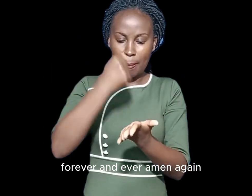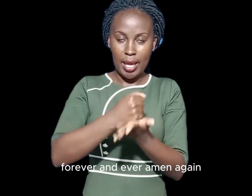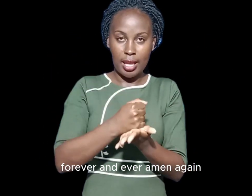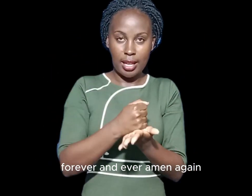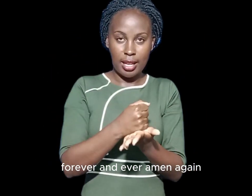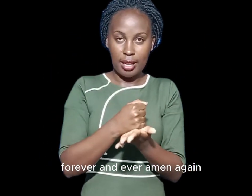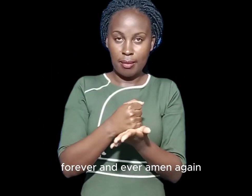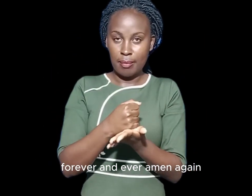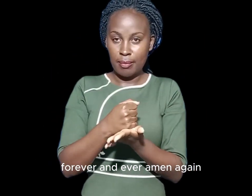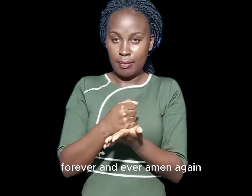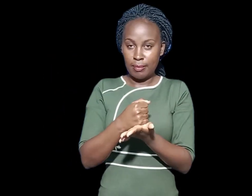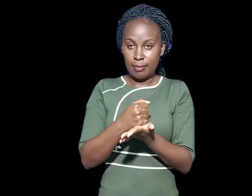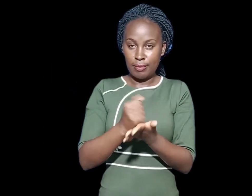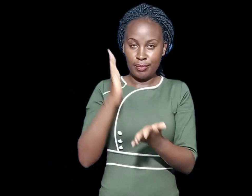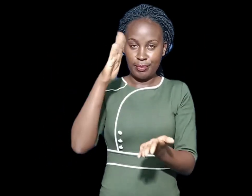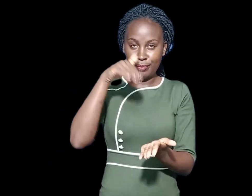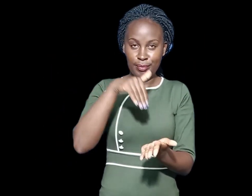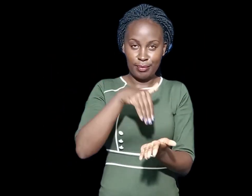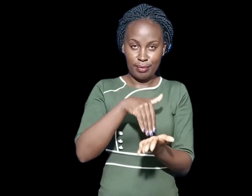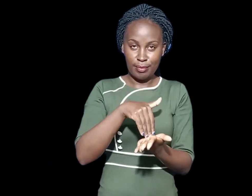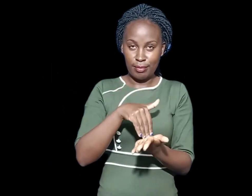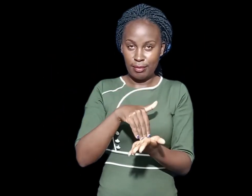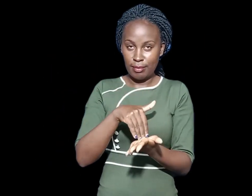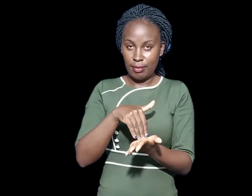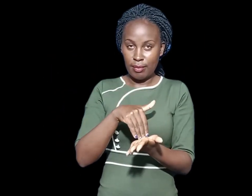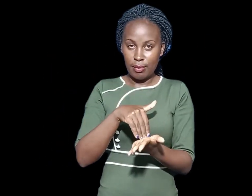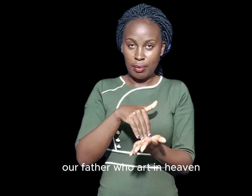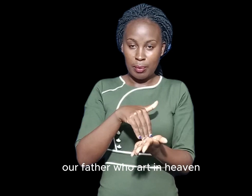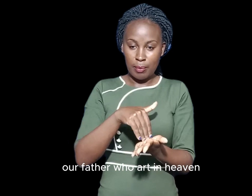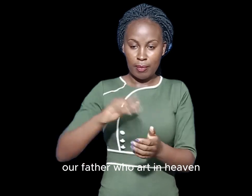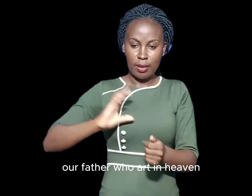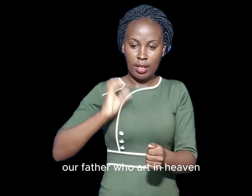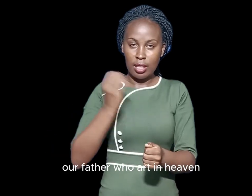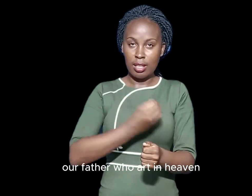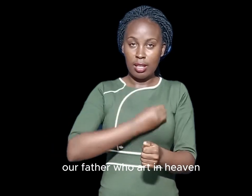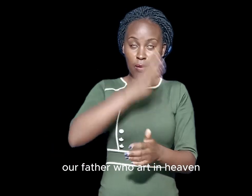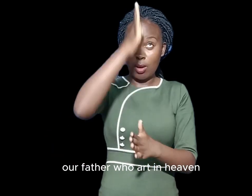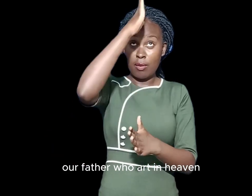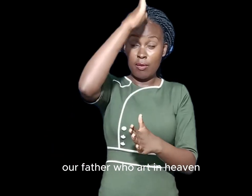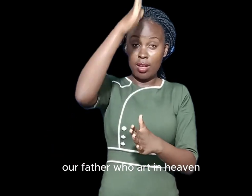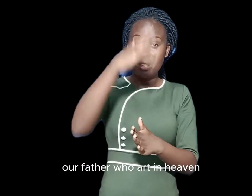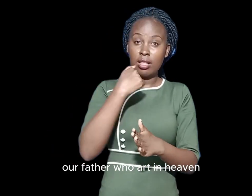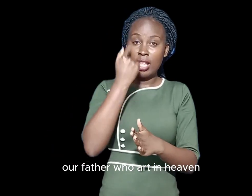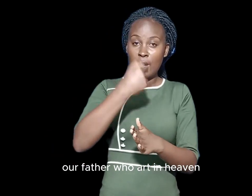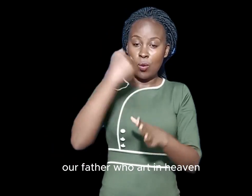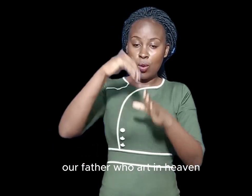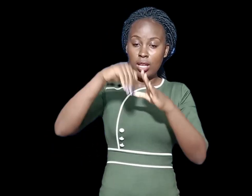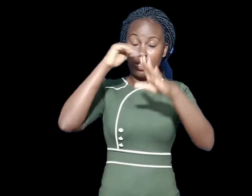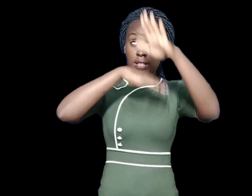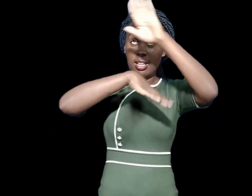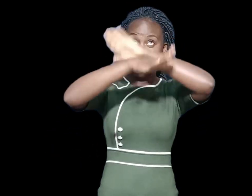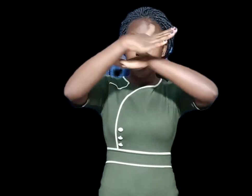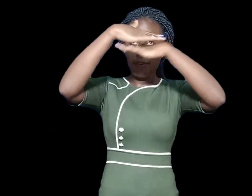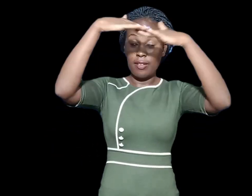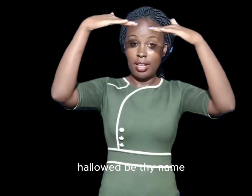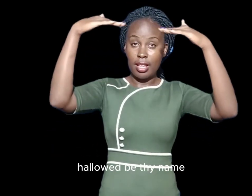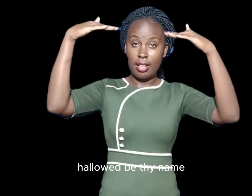Again Our Father who art in heaven Our Father